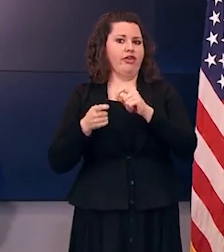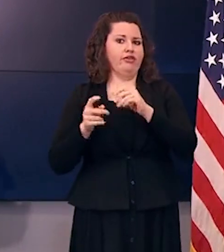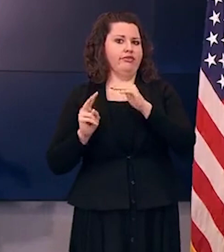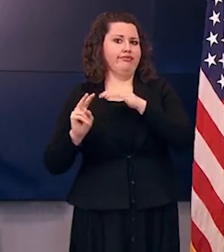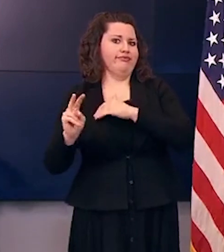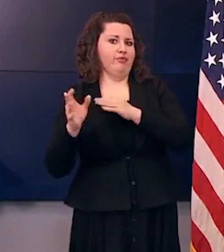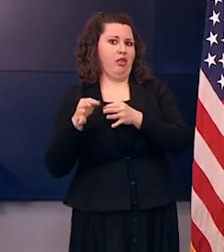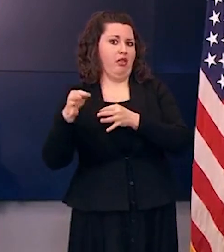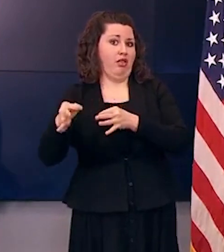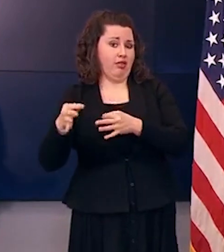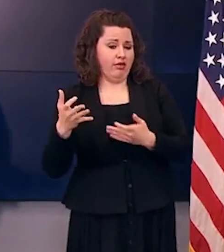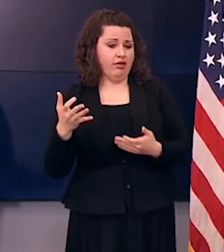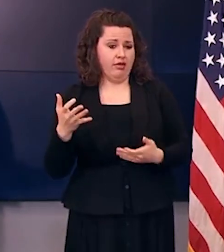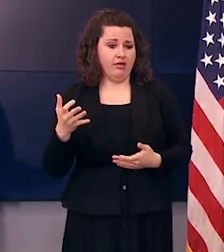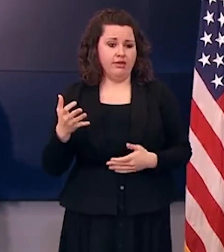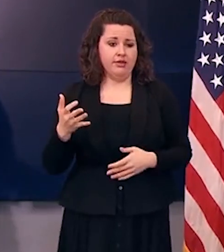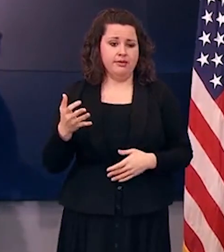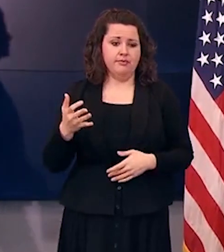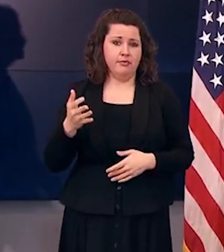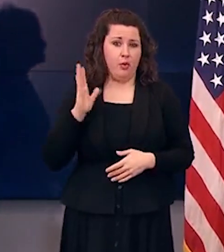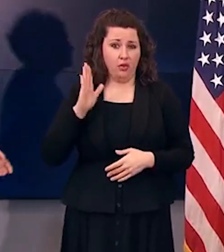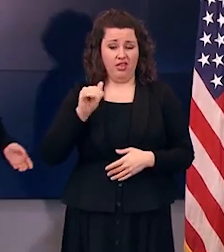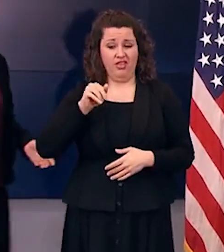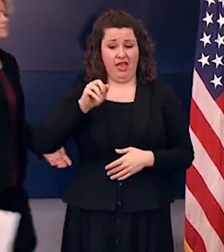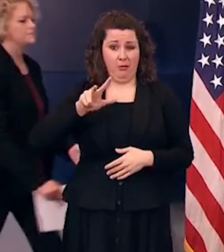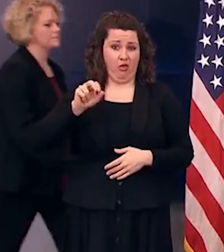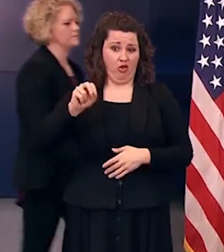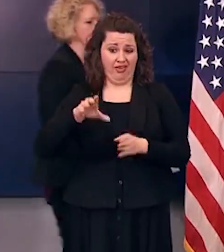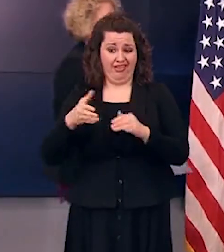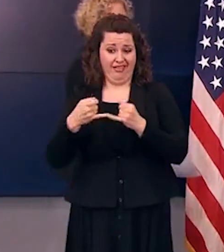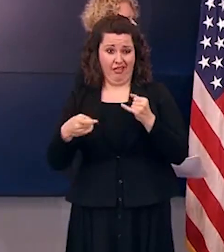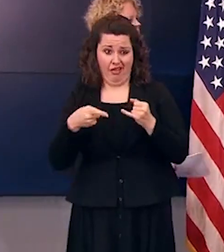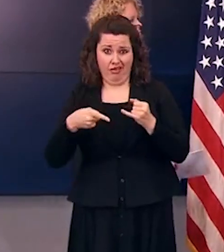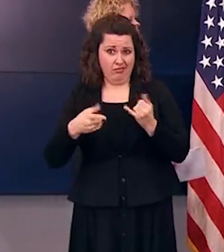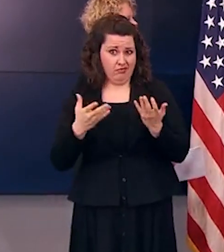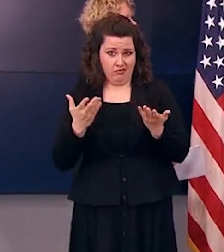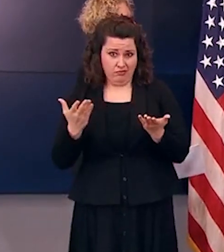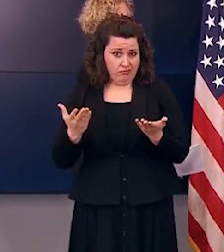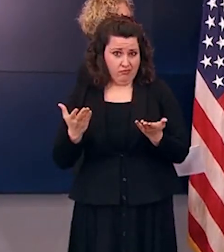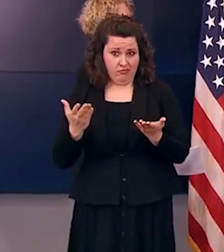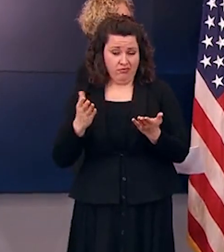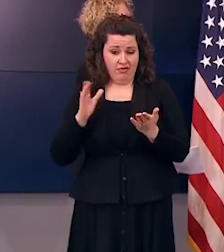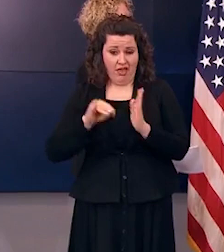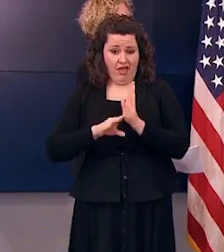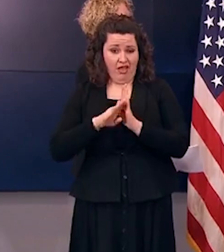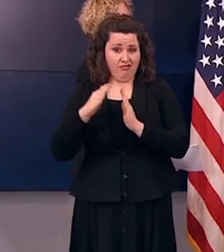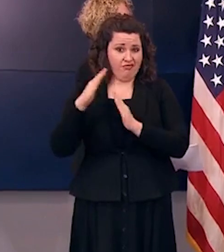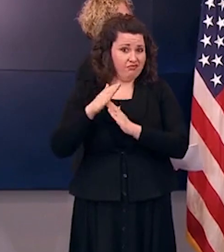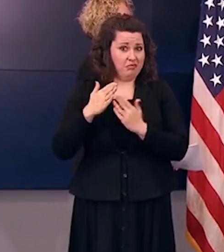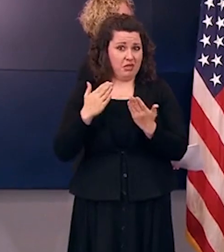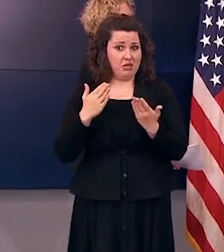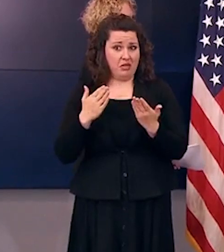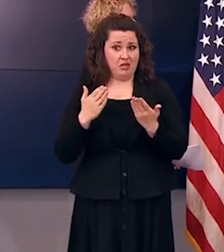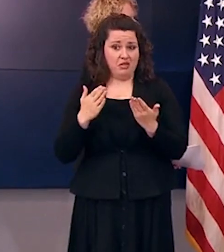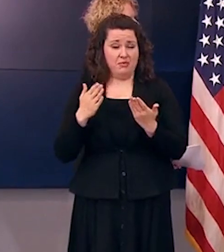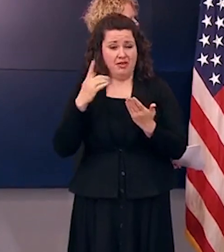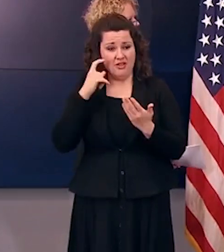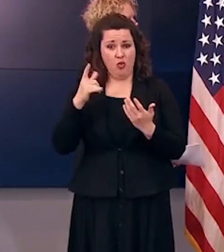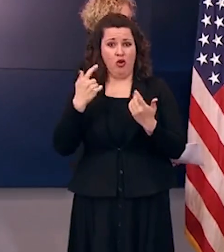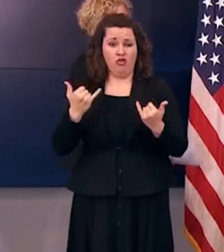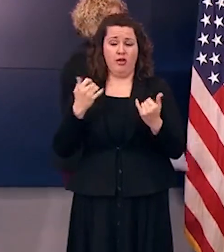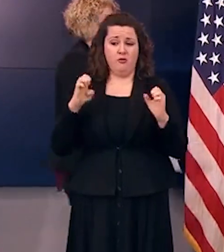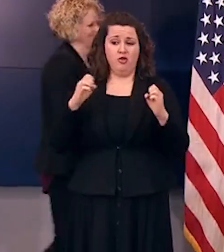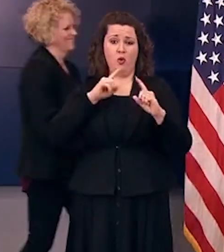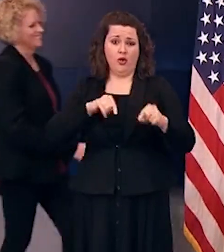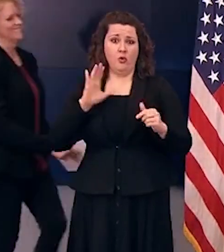And if so, how will that affect the April 30 deadline for your current emergency orders to expire? And have